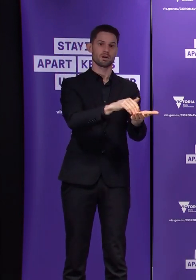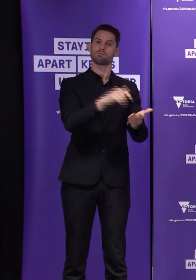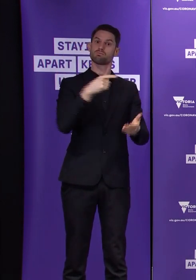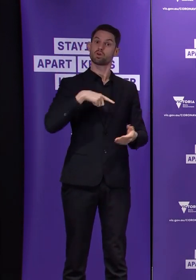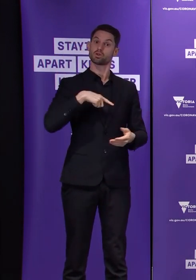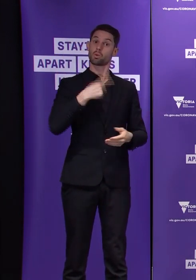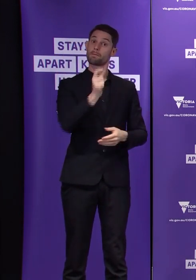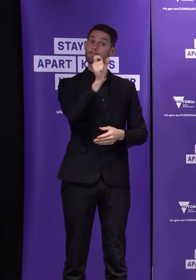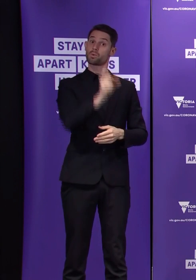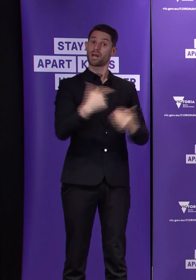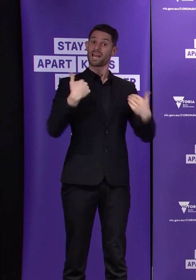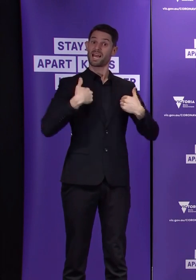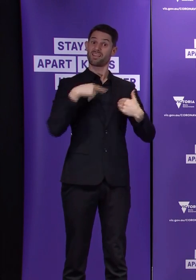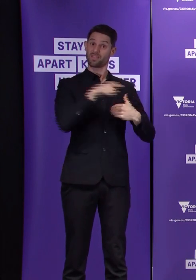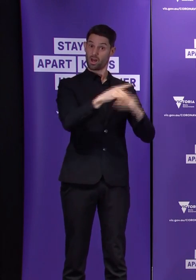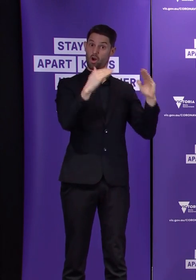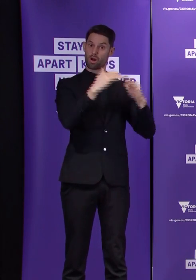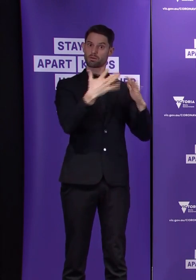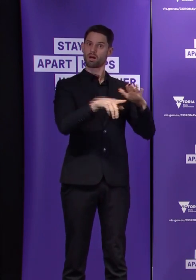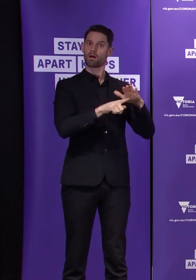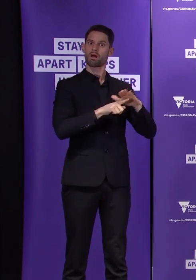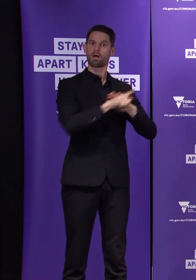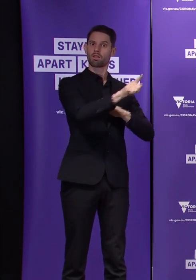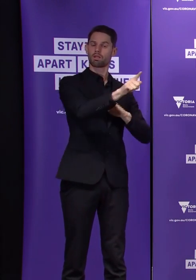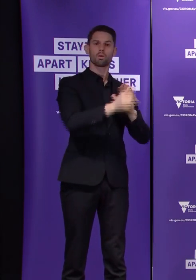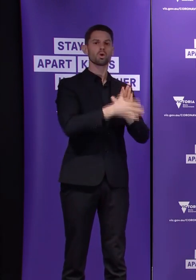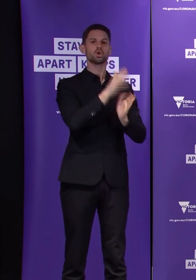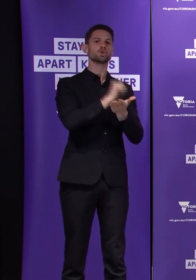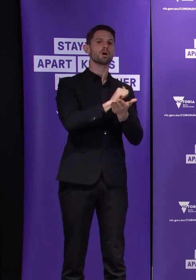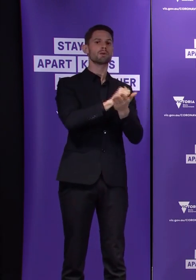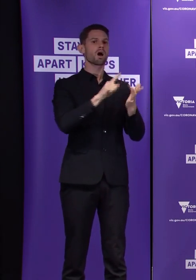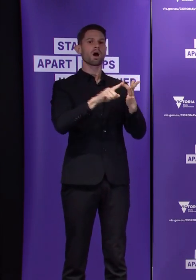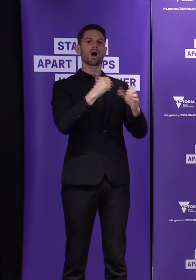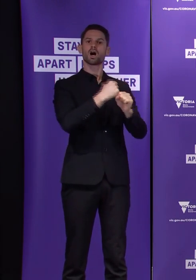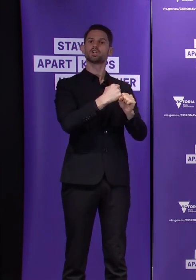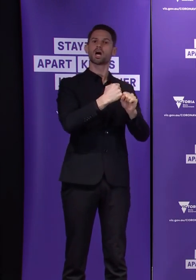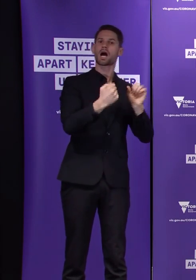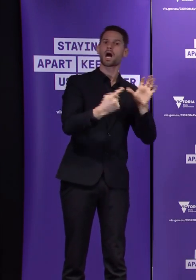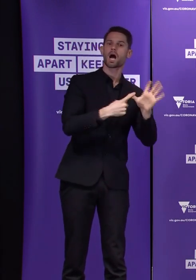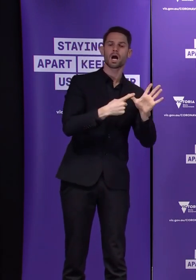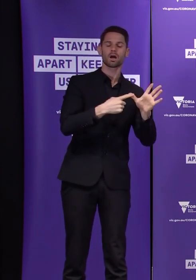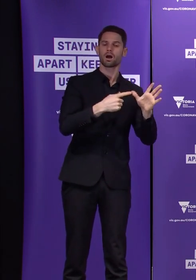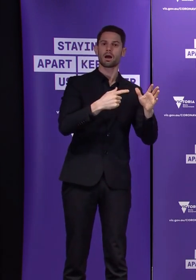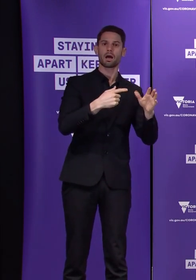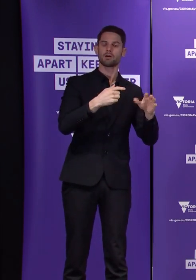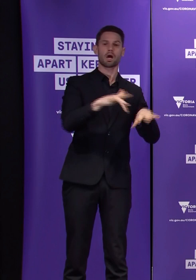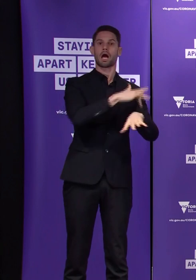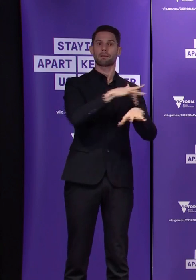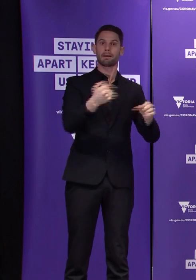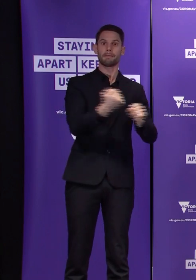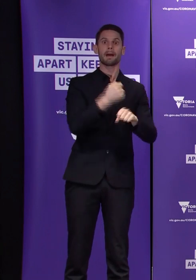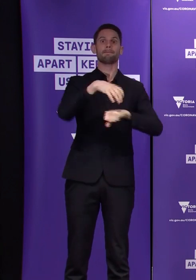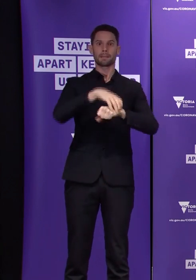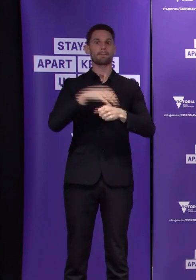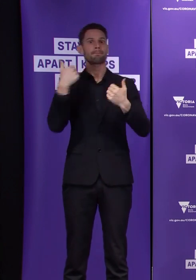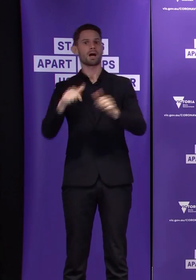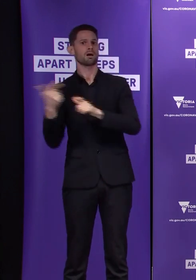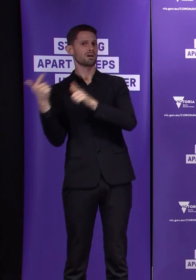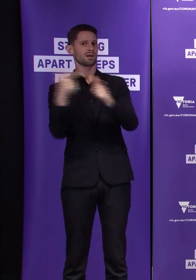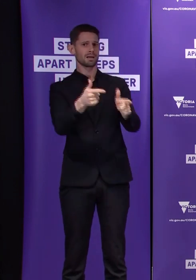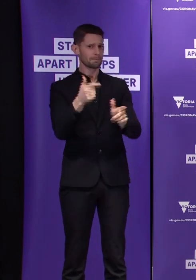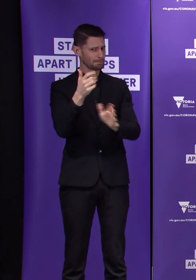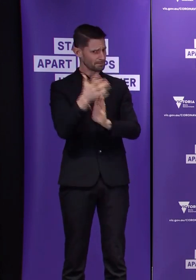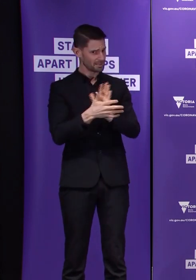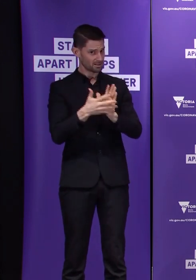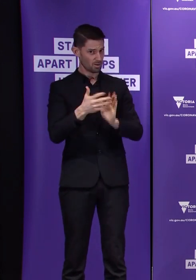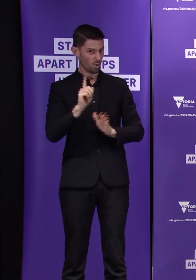IGA and bought something and returned. So that's, are you therefore